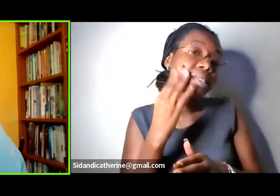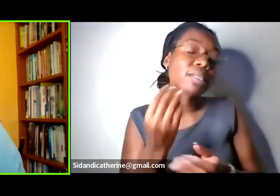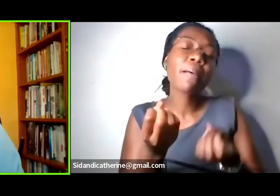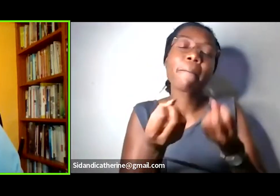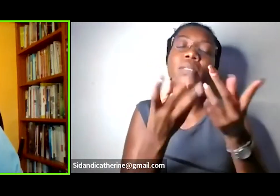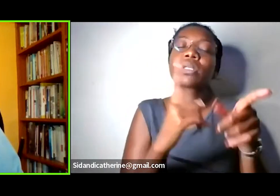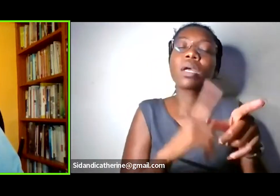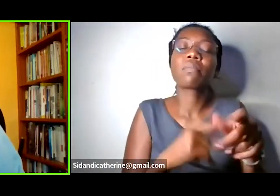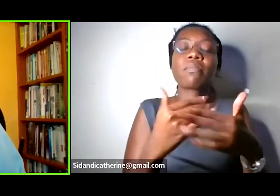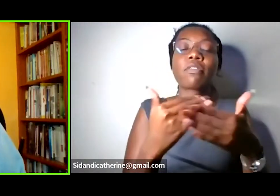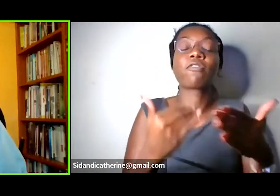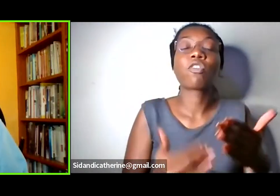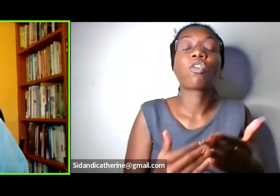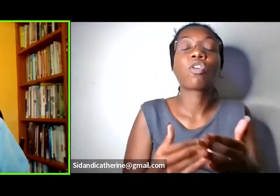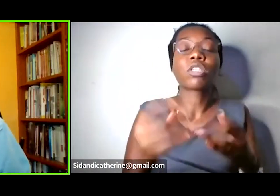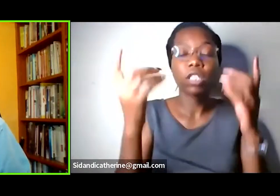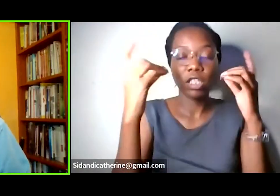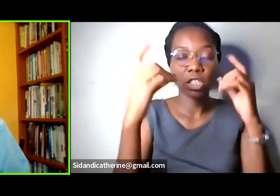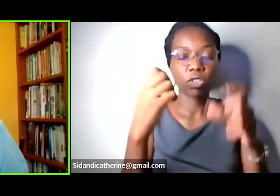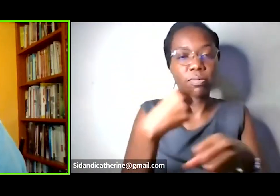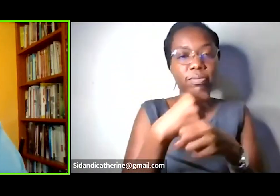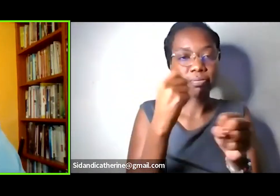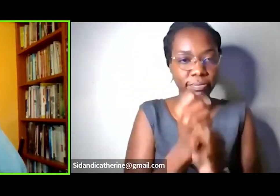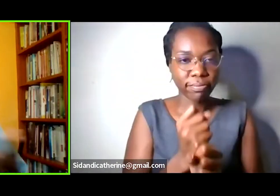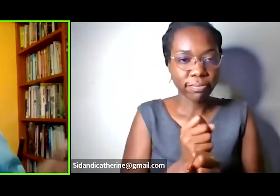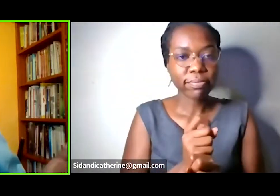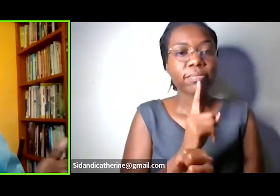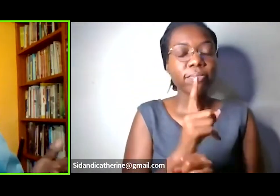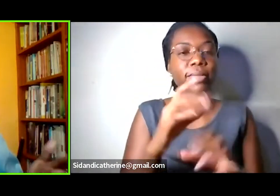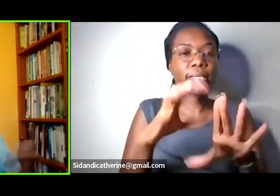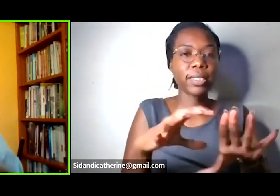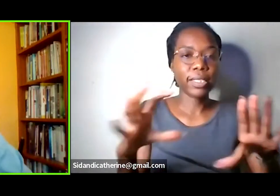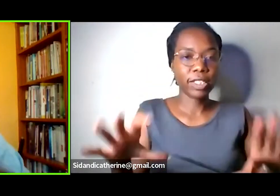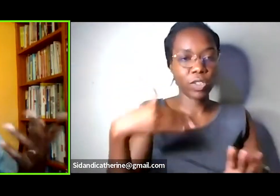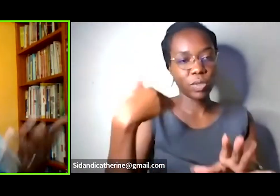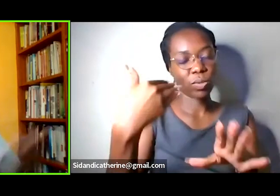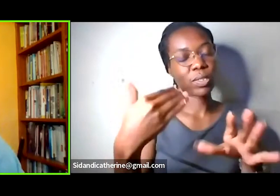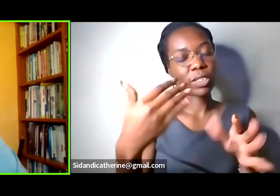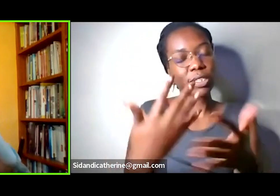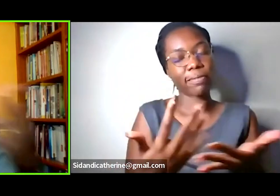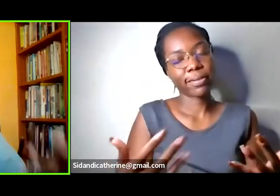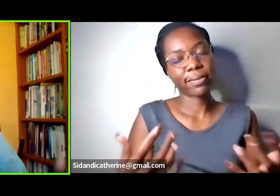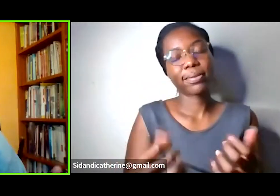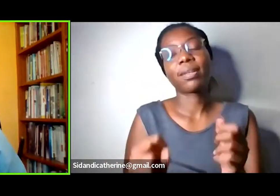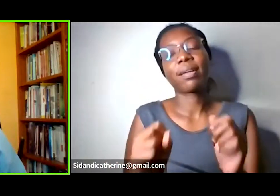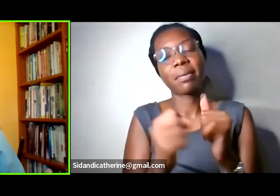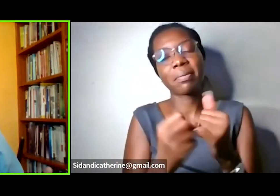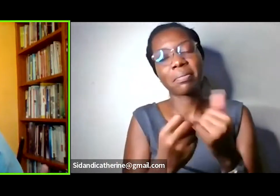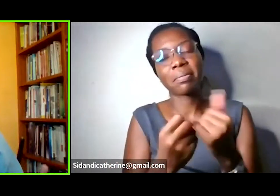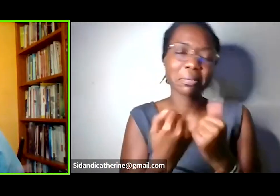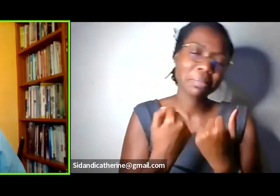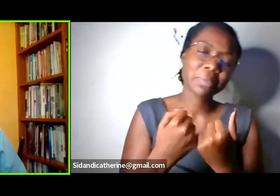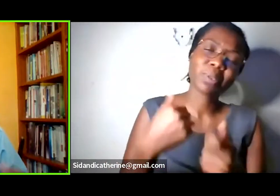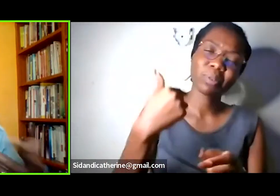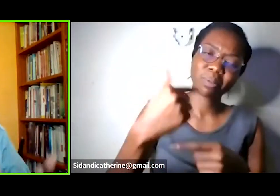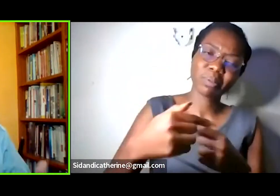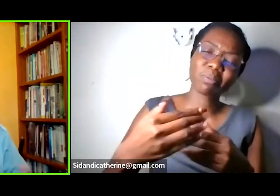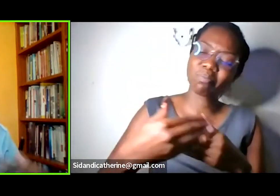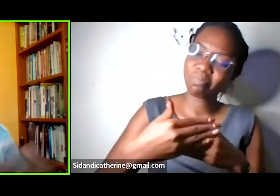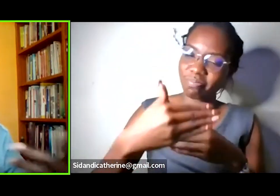I want to leave it there, Richie. The starting point is understanding the value points. Every little thing you're doing has a value. And when you're